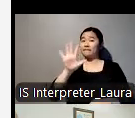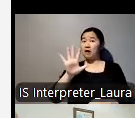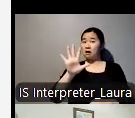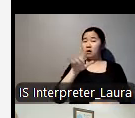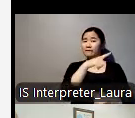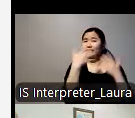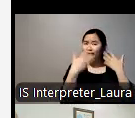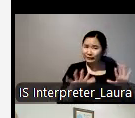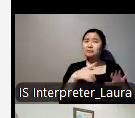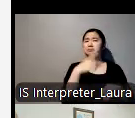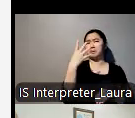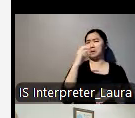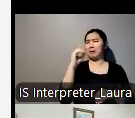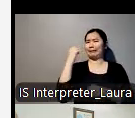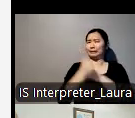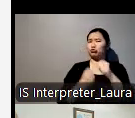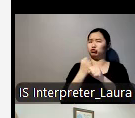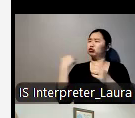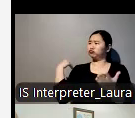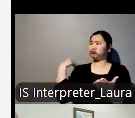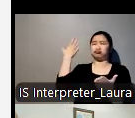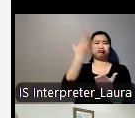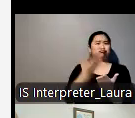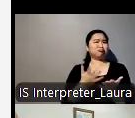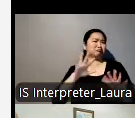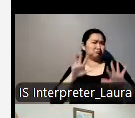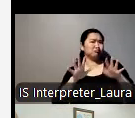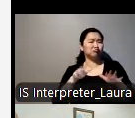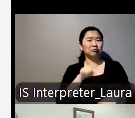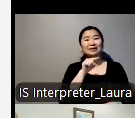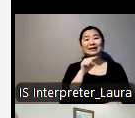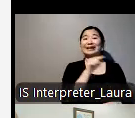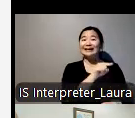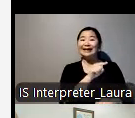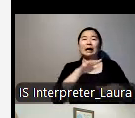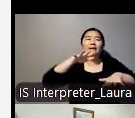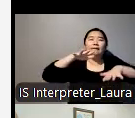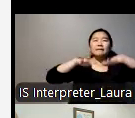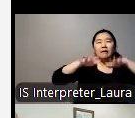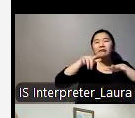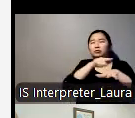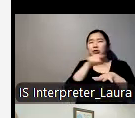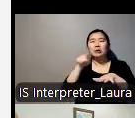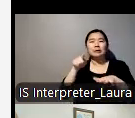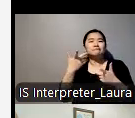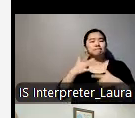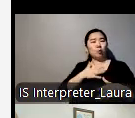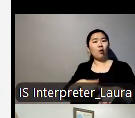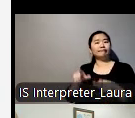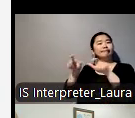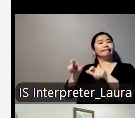No guarantee of conflict of interest, no user involvement, no monitoring